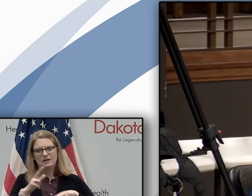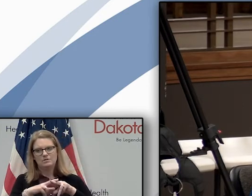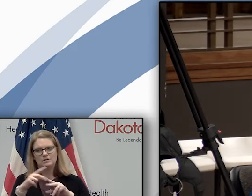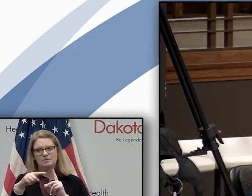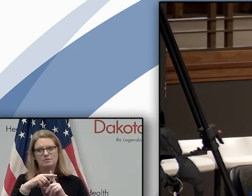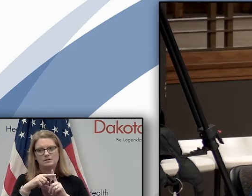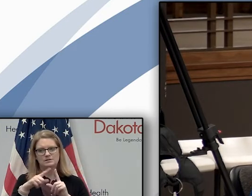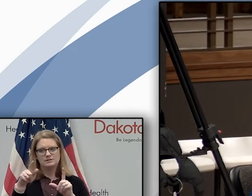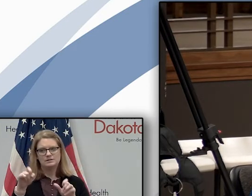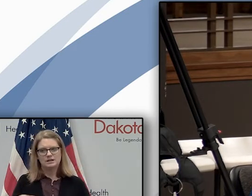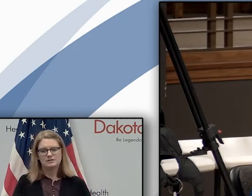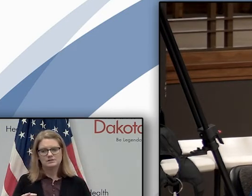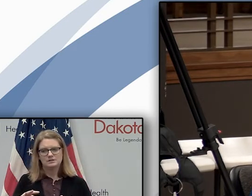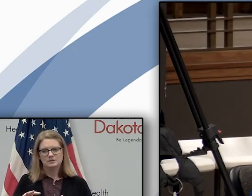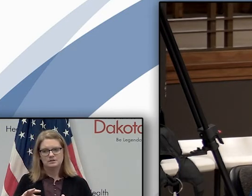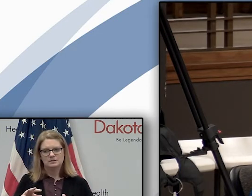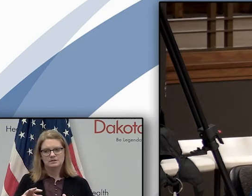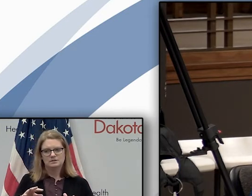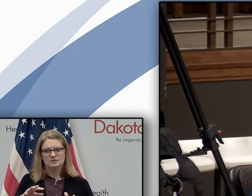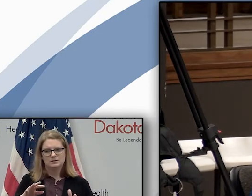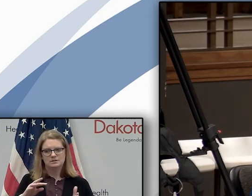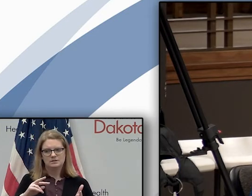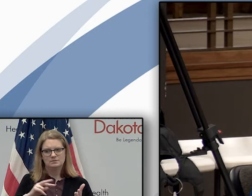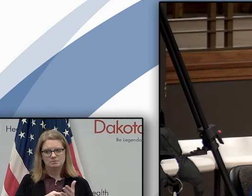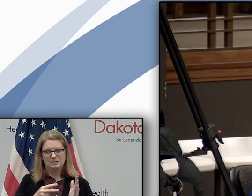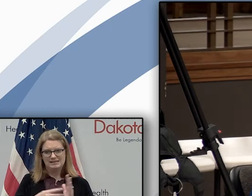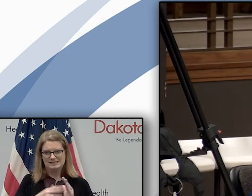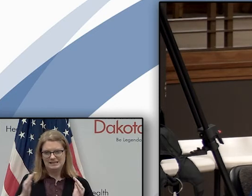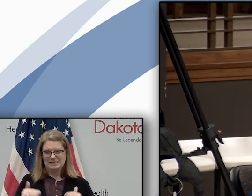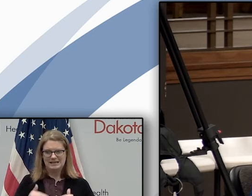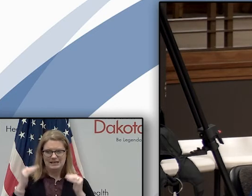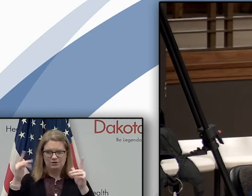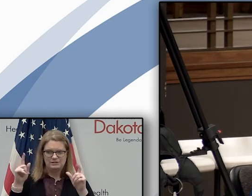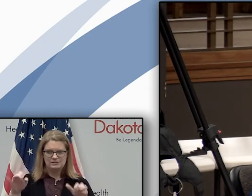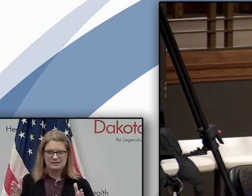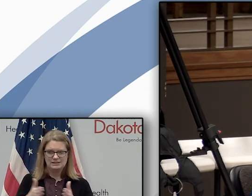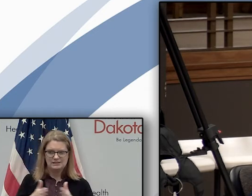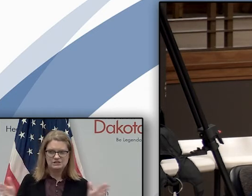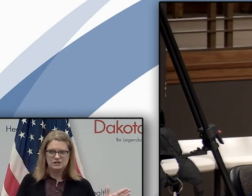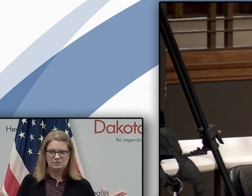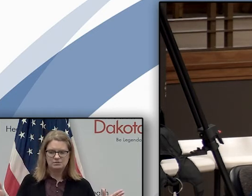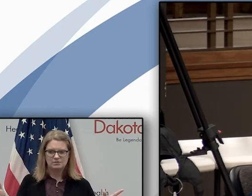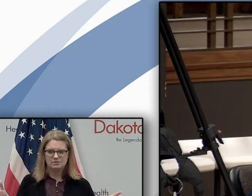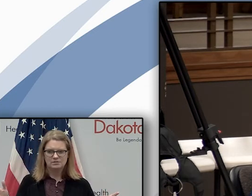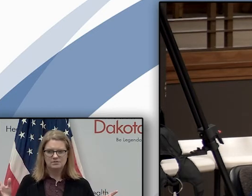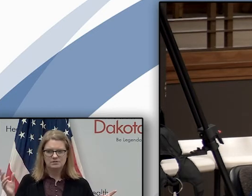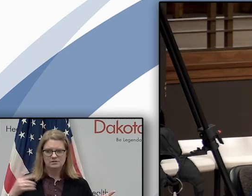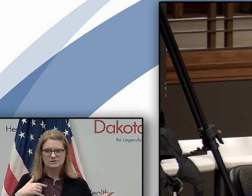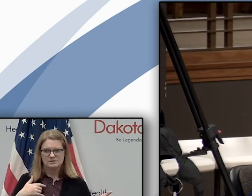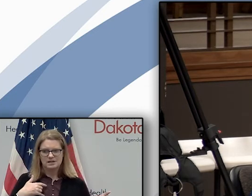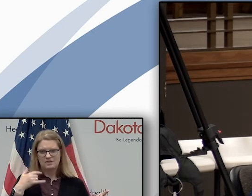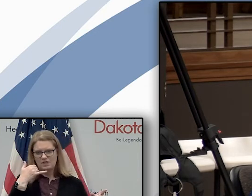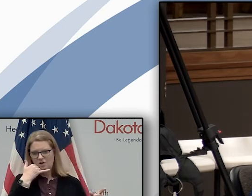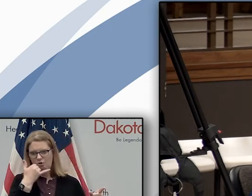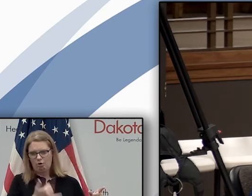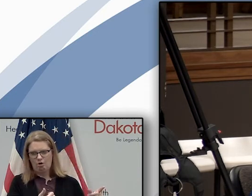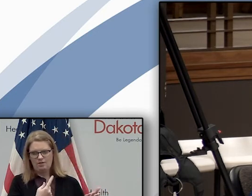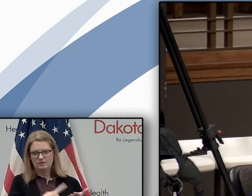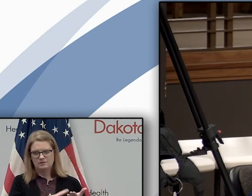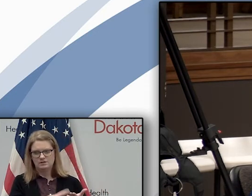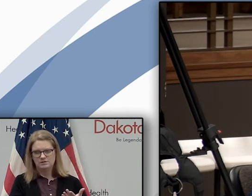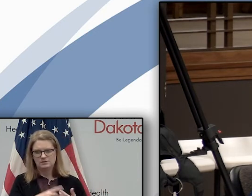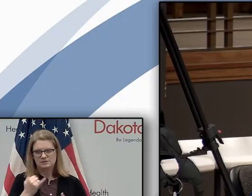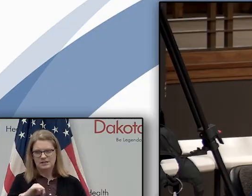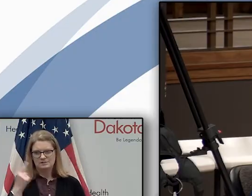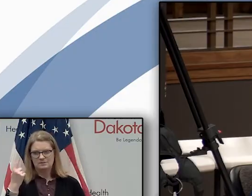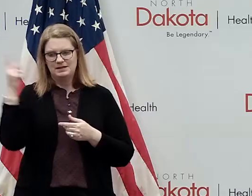is from an increase of testing in general. Was that the call that you referenced earlier, and is that something he talked